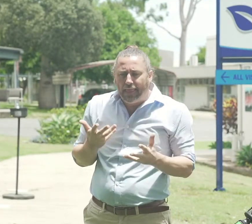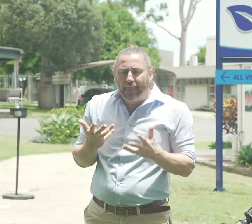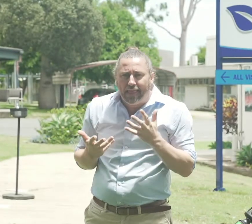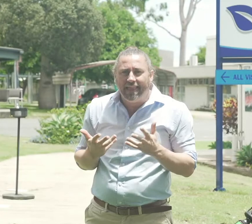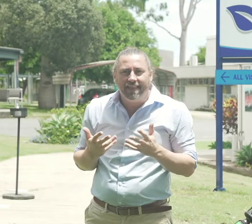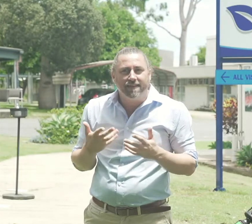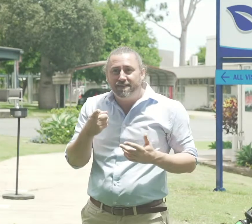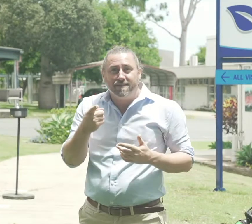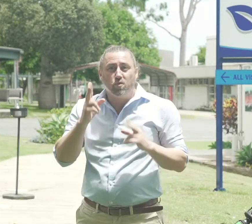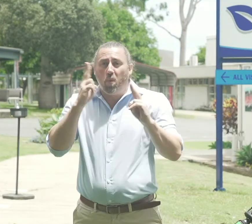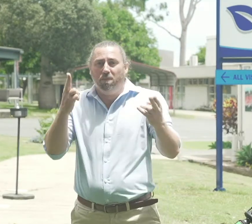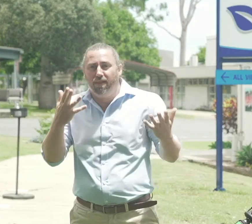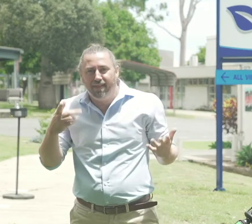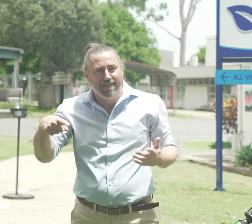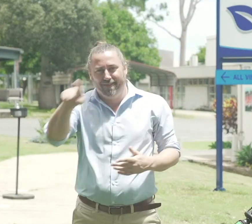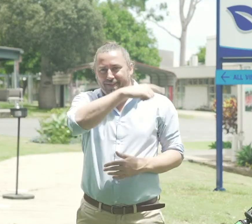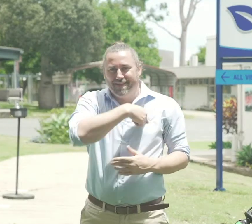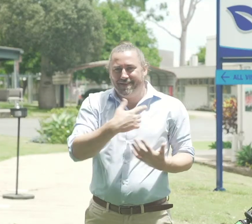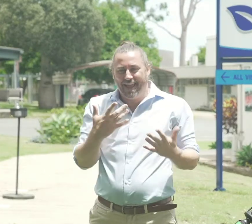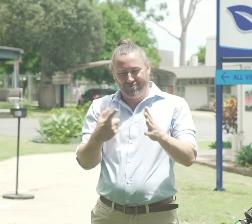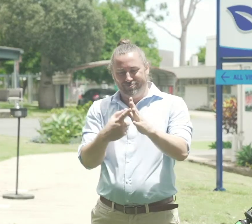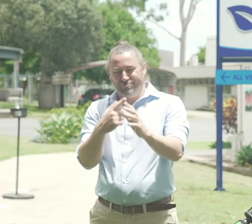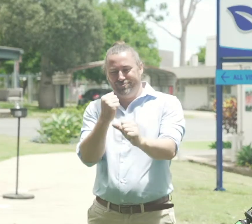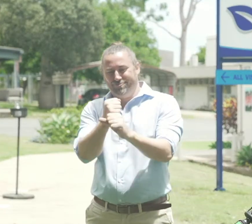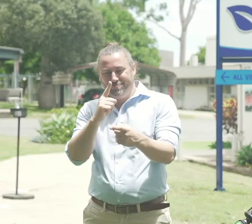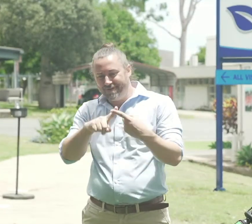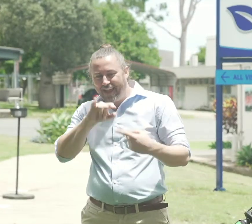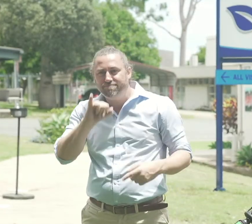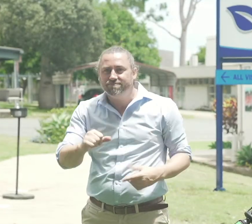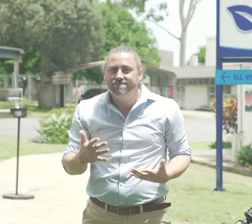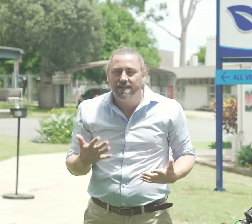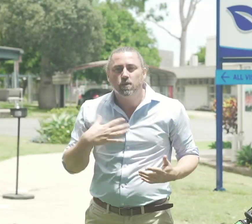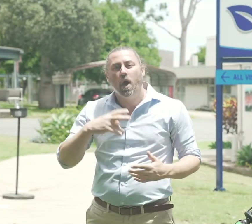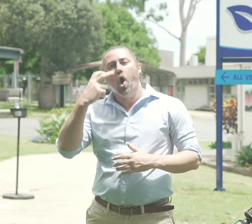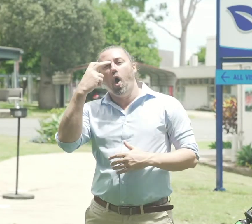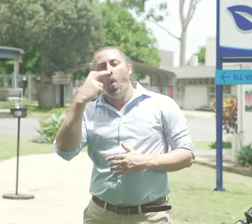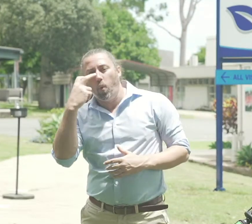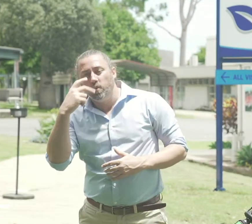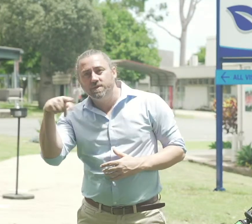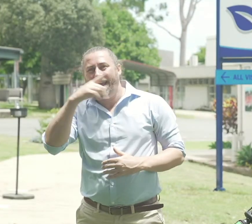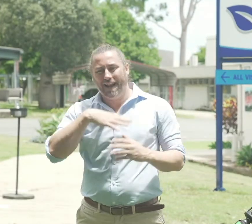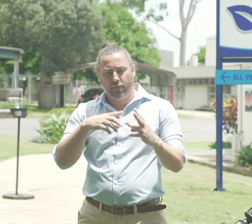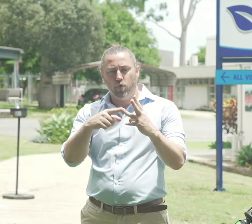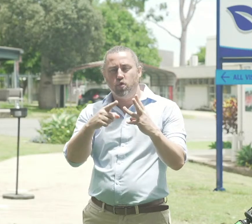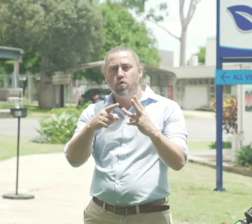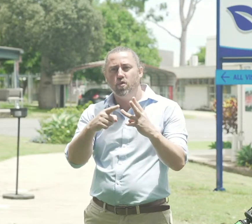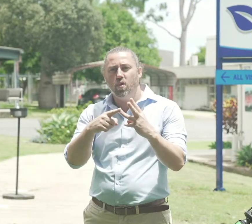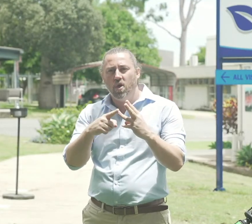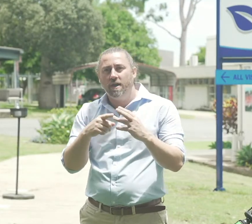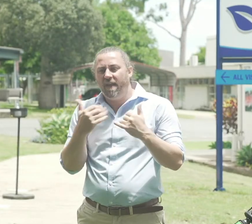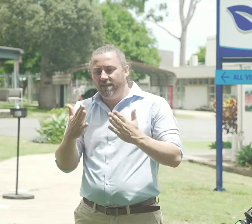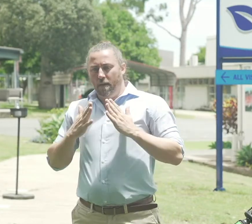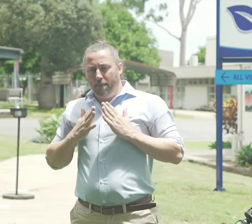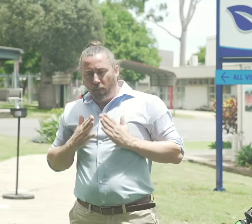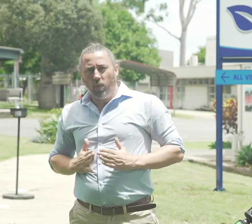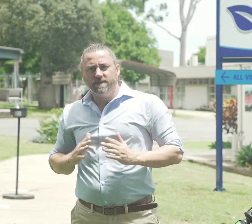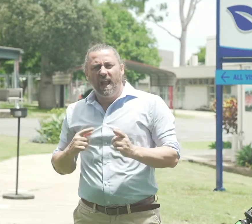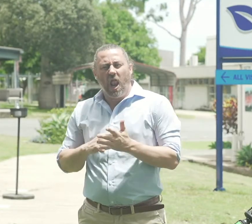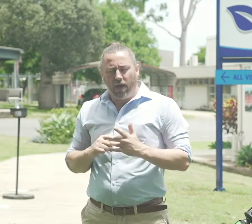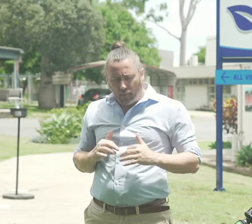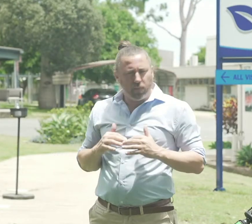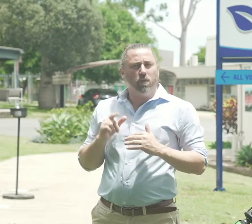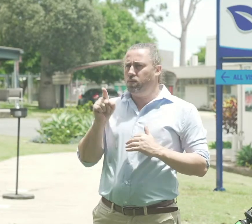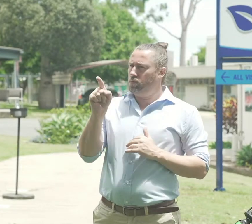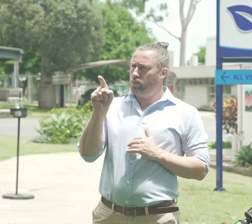does to new viruses. And that's why older people particularly require the booster. So parents should not be unduly